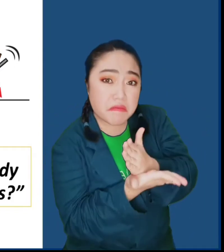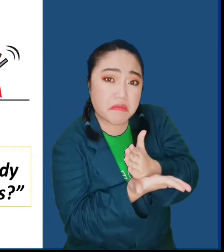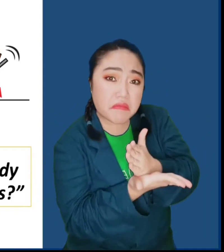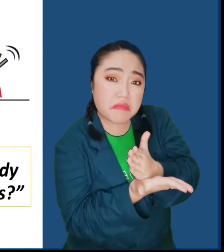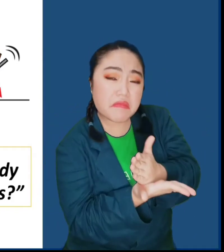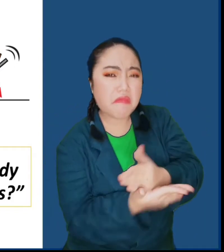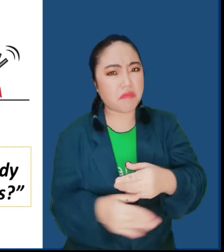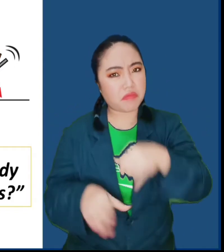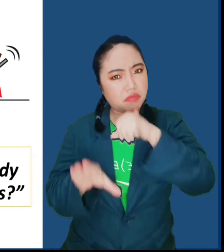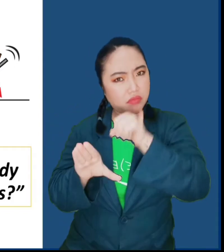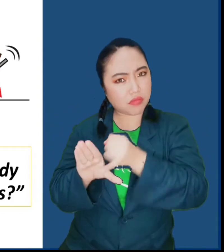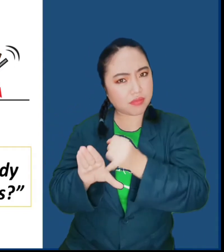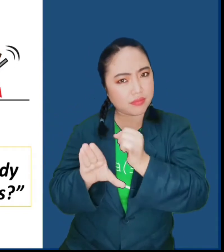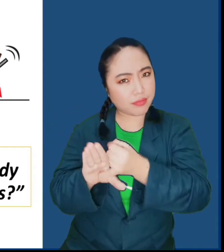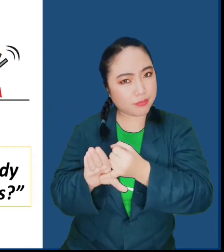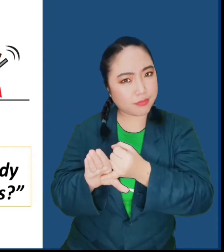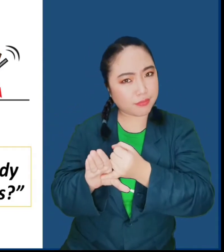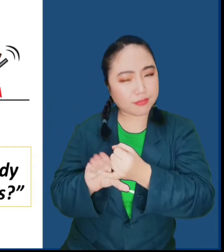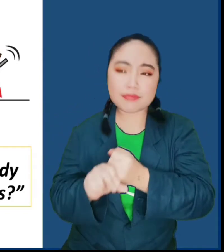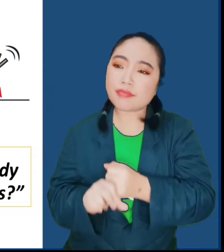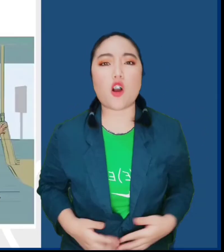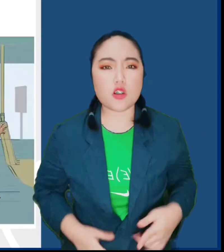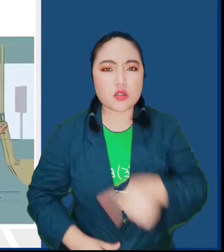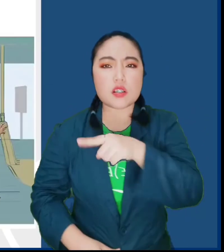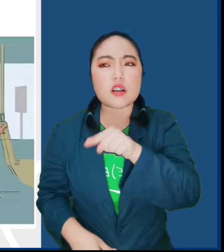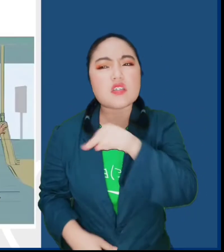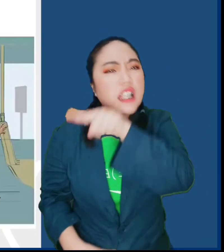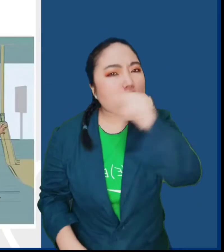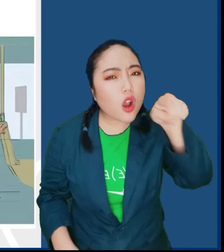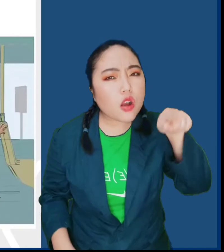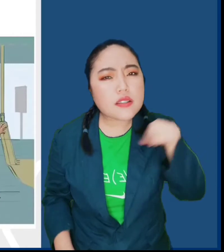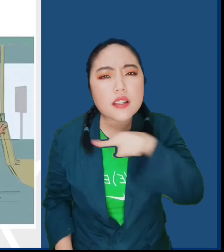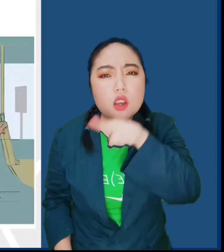driver stopped the jeepney.